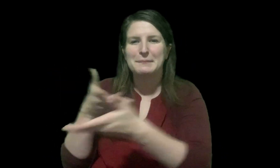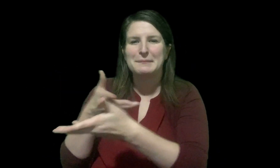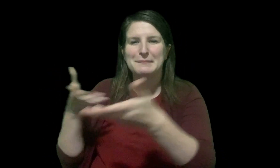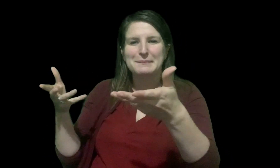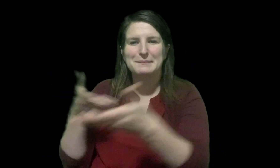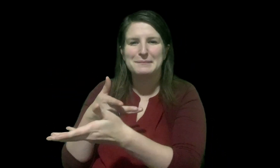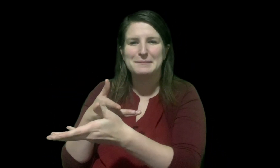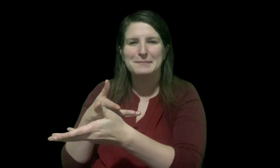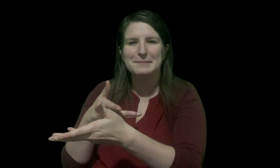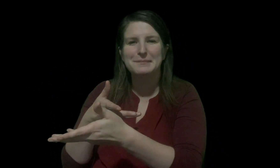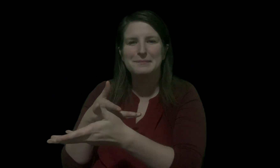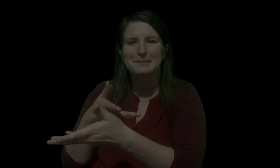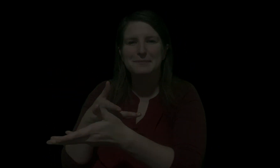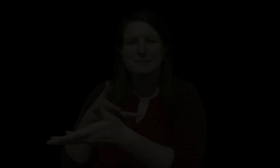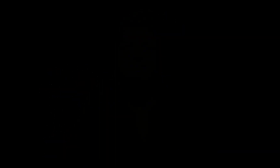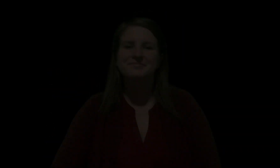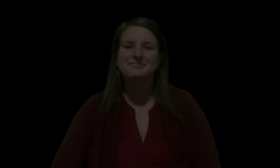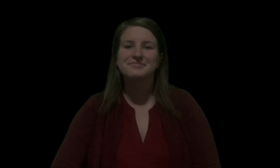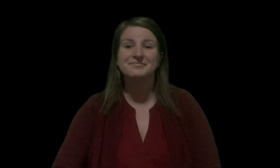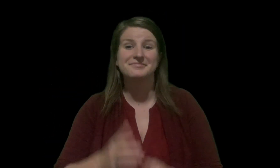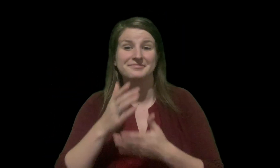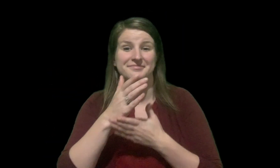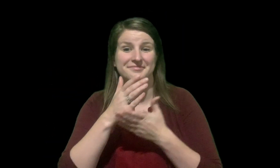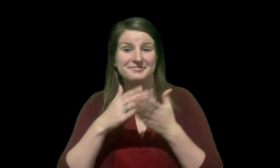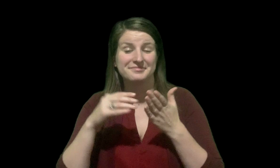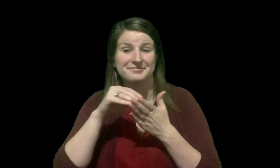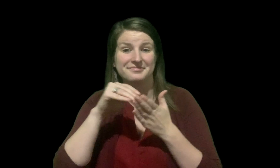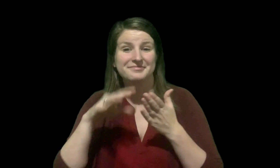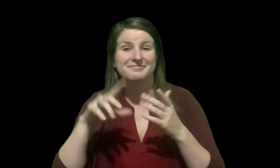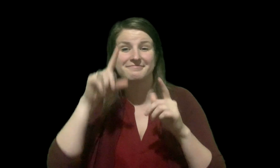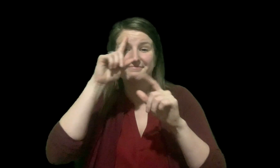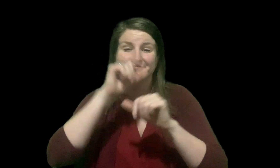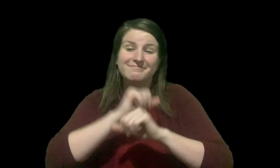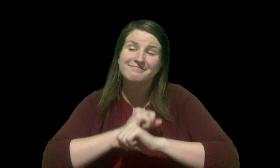So give the teacher and student time to interact with each other.